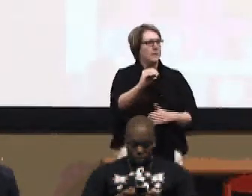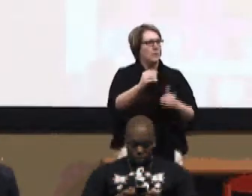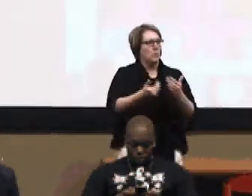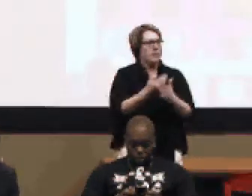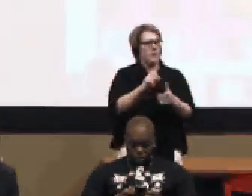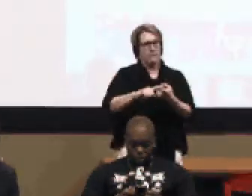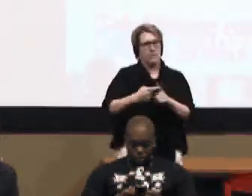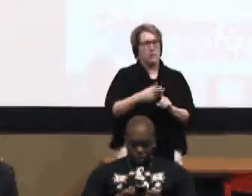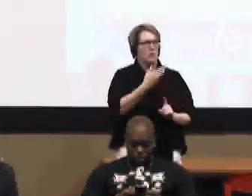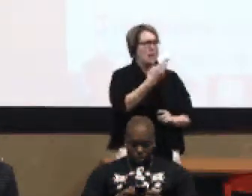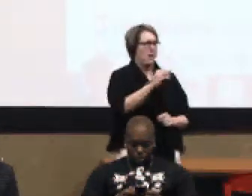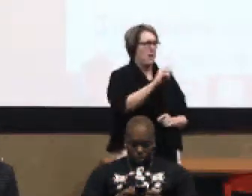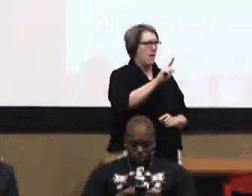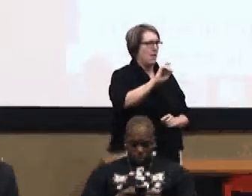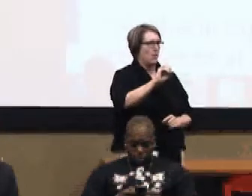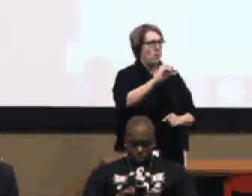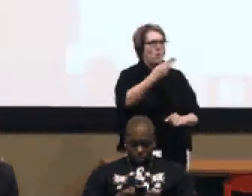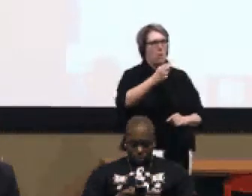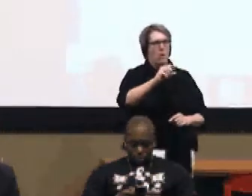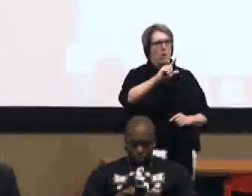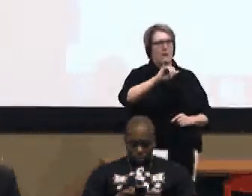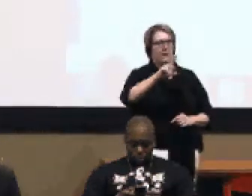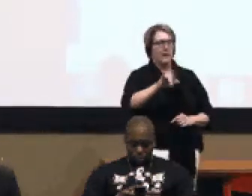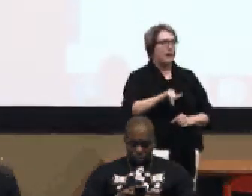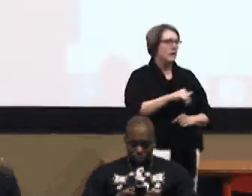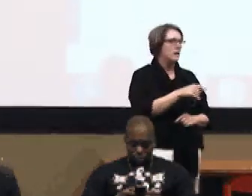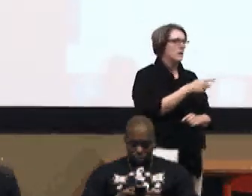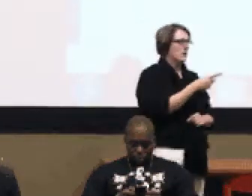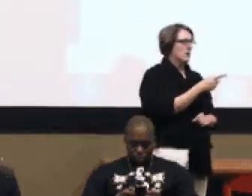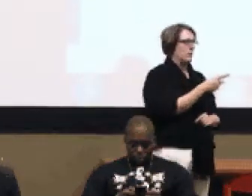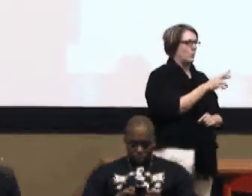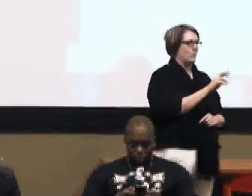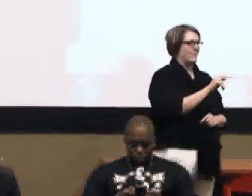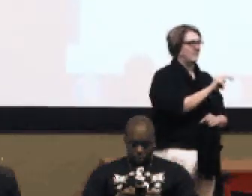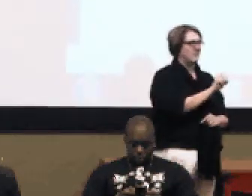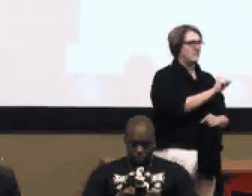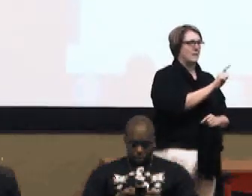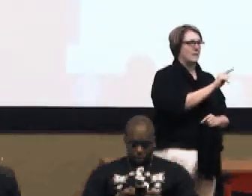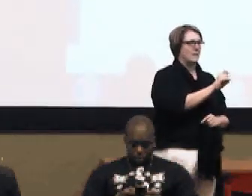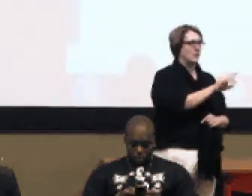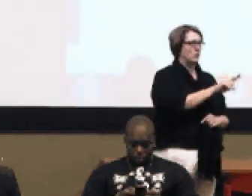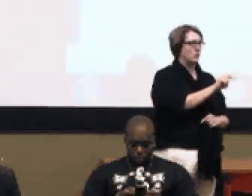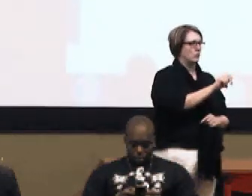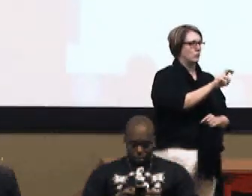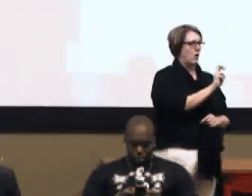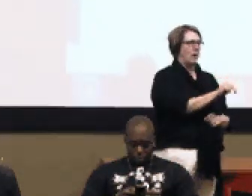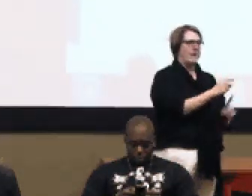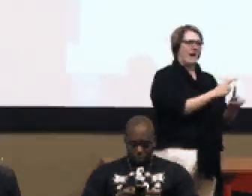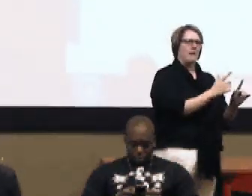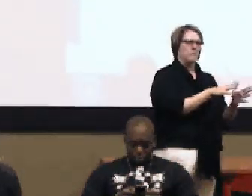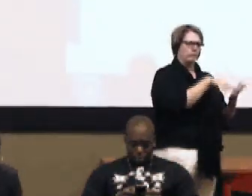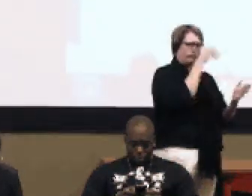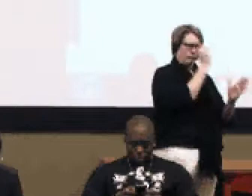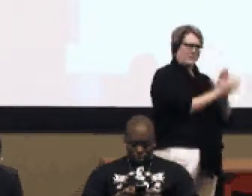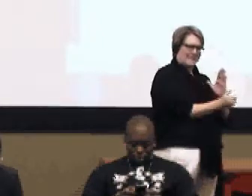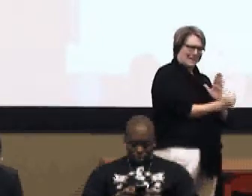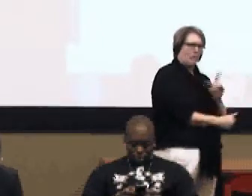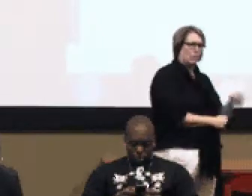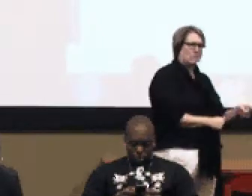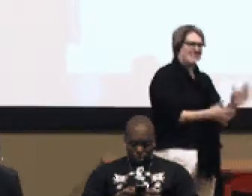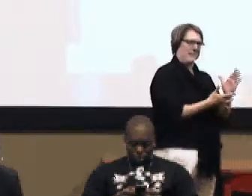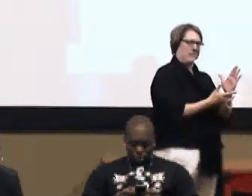of mine called Hello Holiday. Doing Princess LaserTron, I learned a lot of skills. I learned a lot of technical